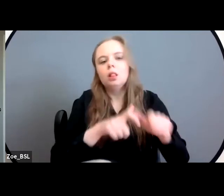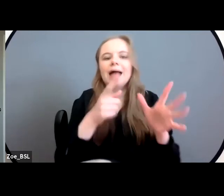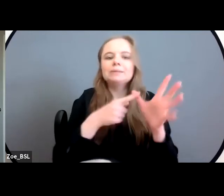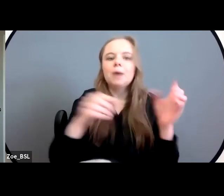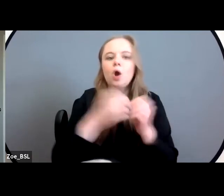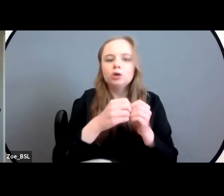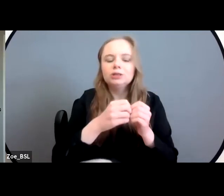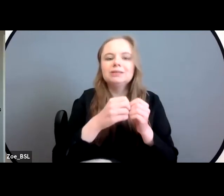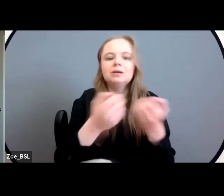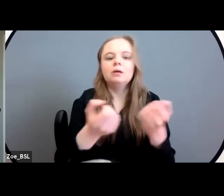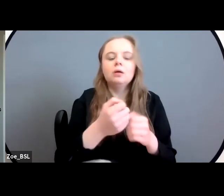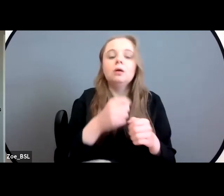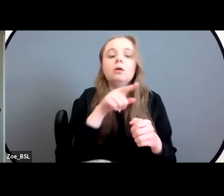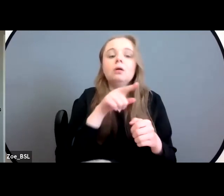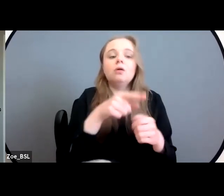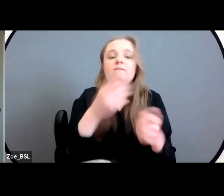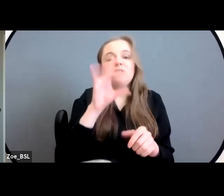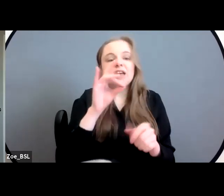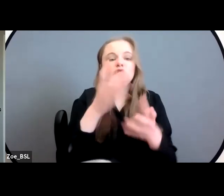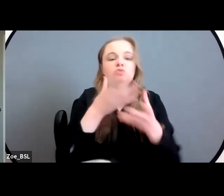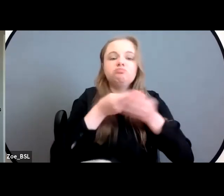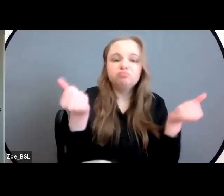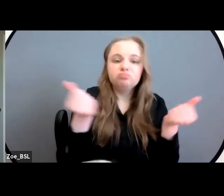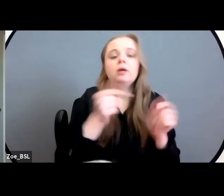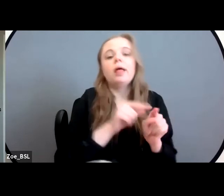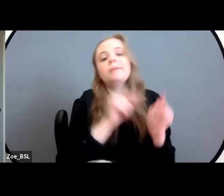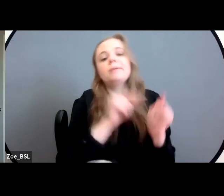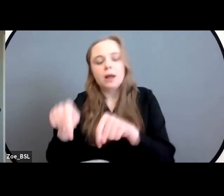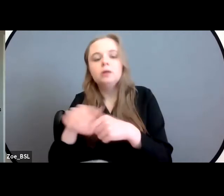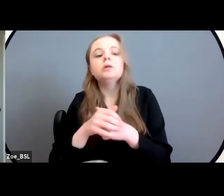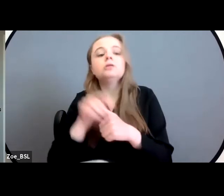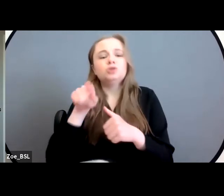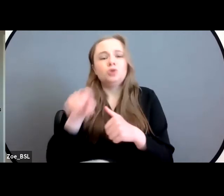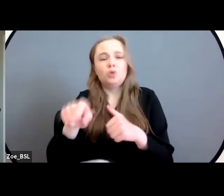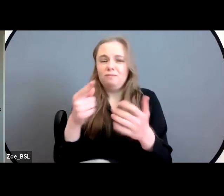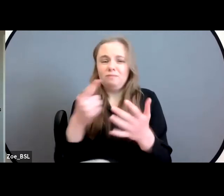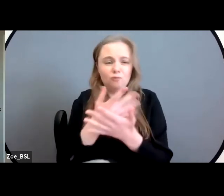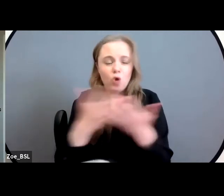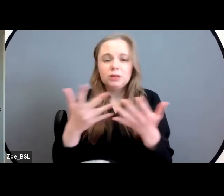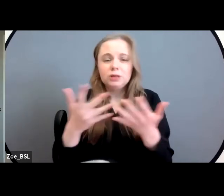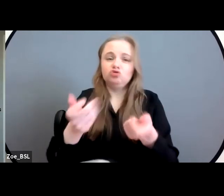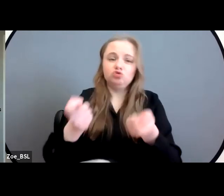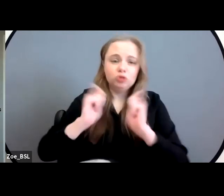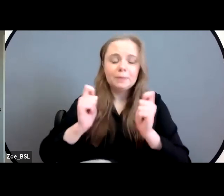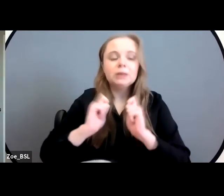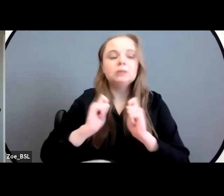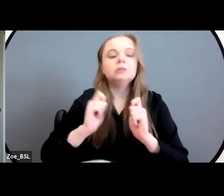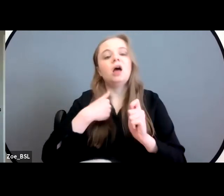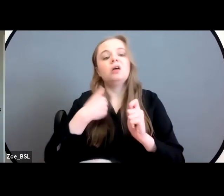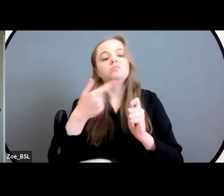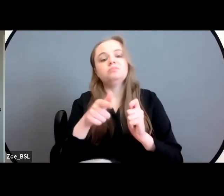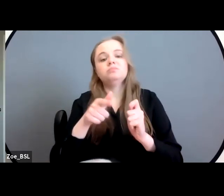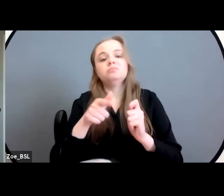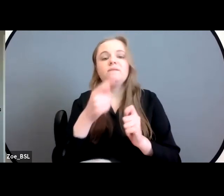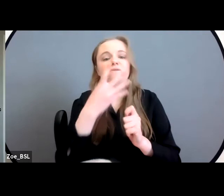infections. And it also has a very high treatment burden, which means I spend about 4 hours,